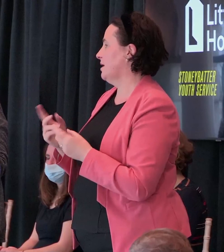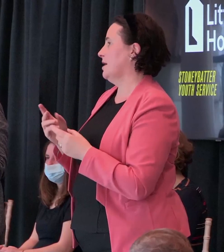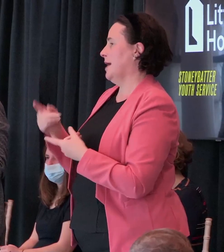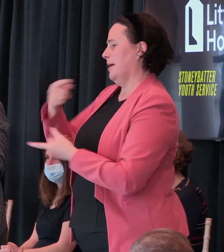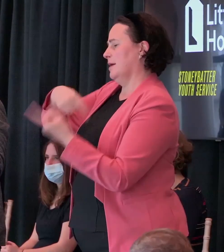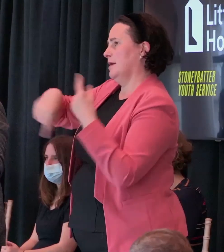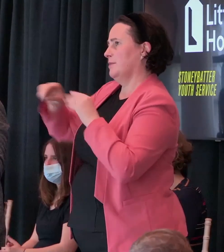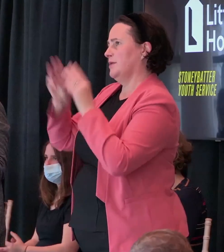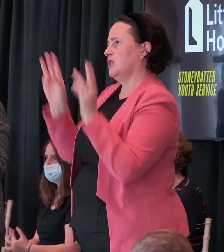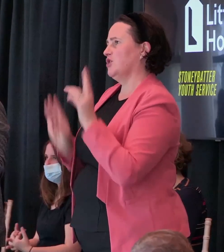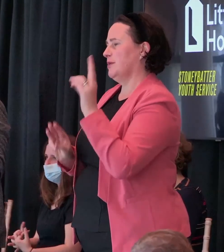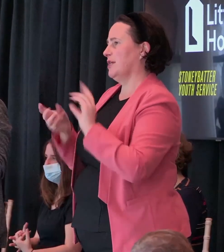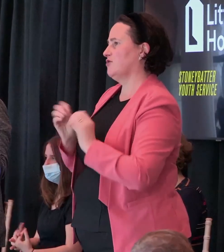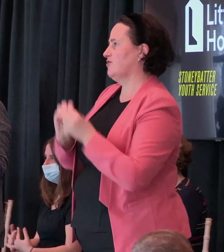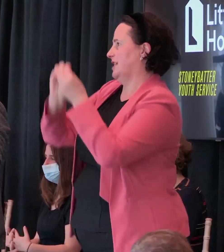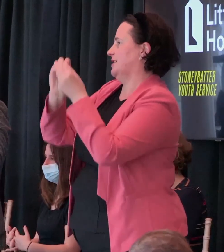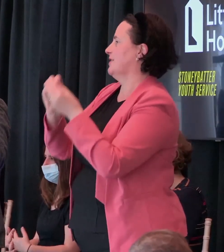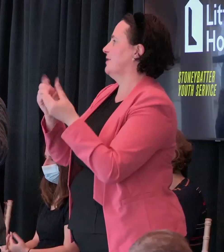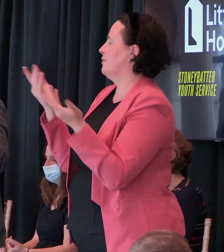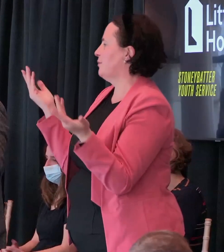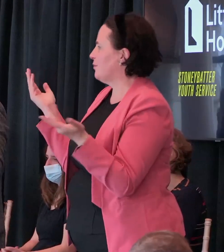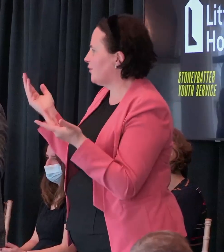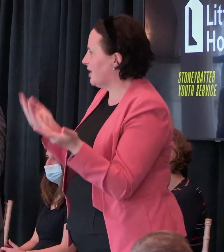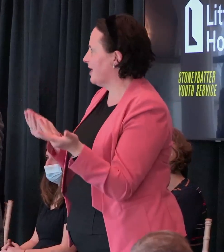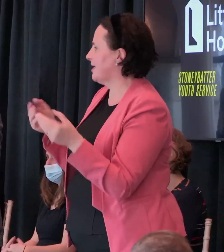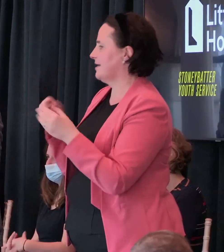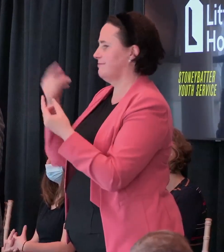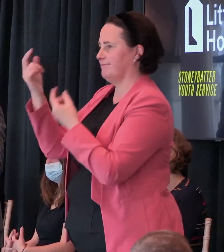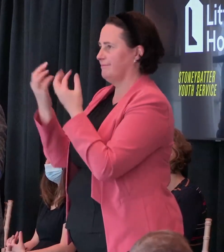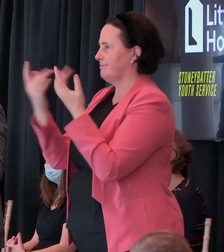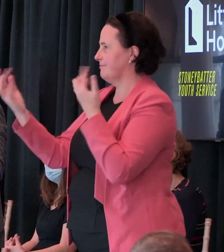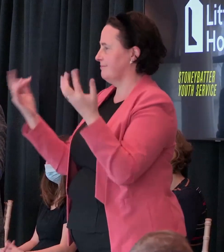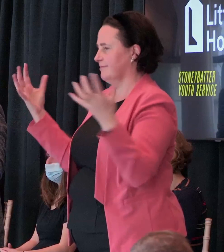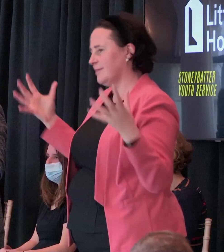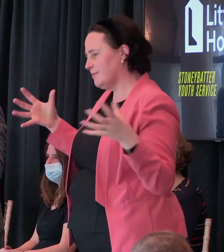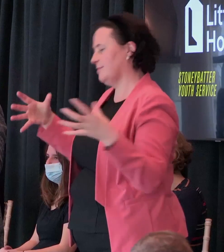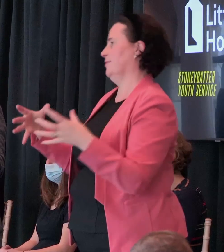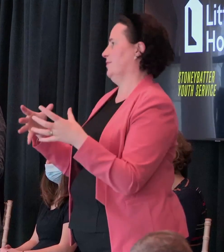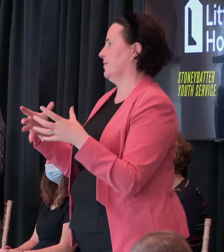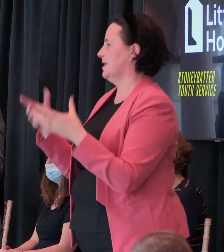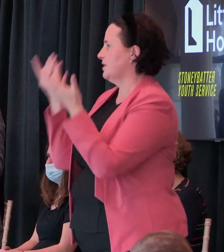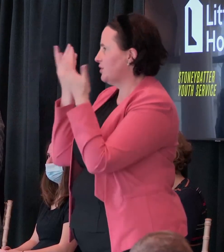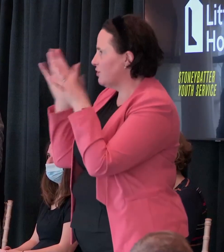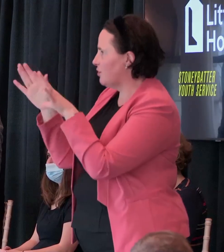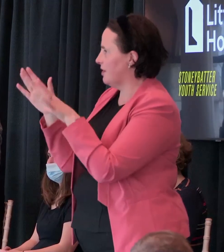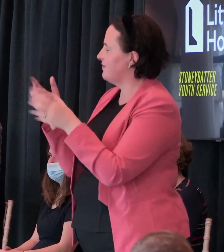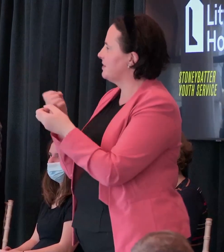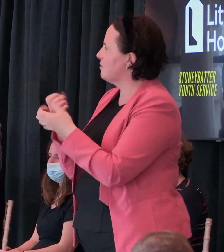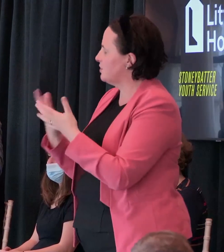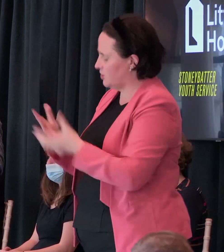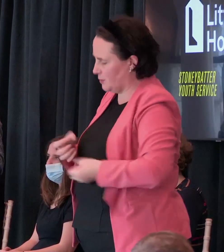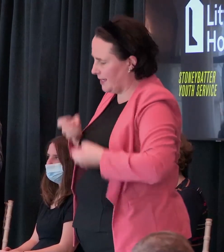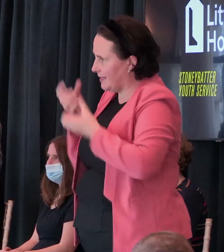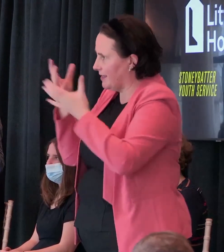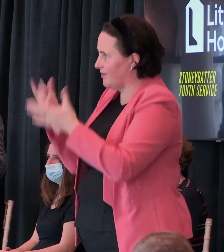are creative anchors, bringing together everybody in our community who has so much to give and to show the work. And I think that